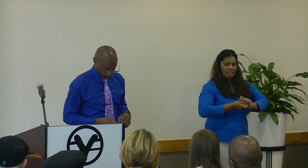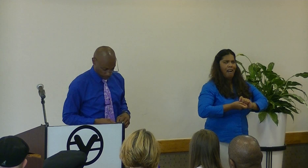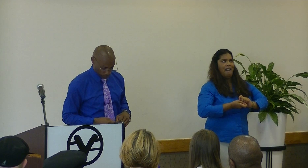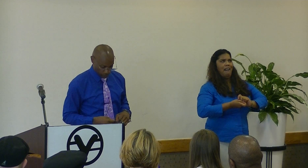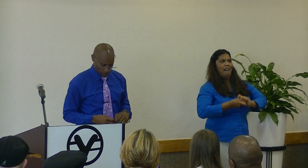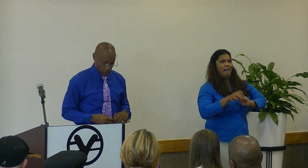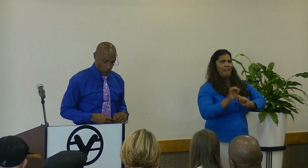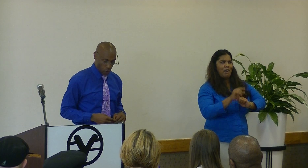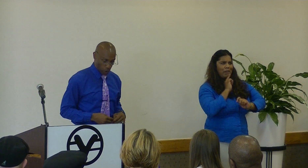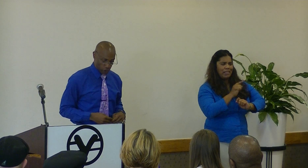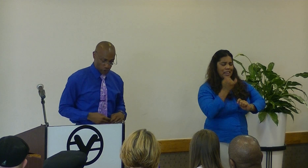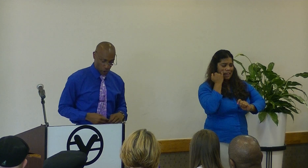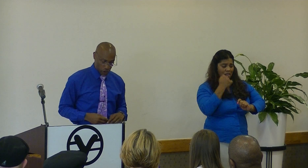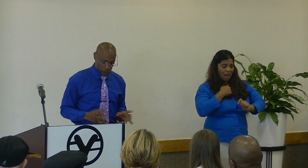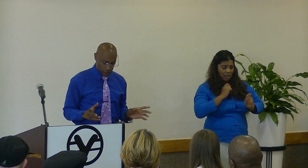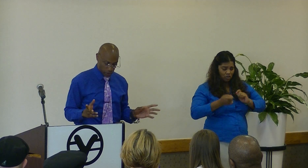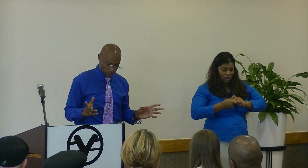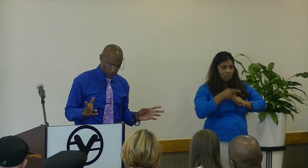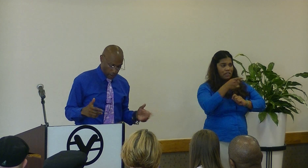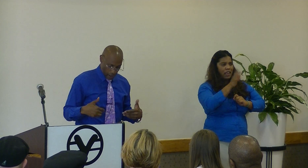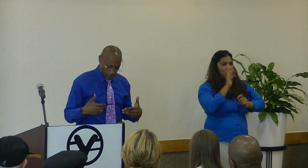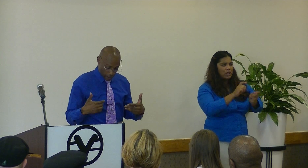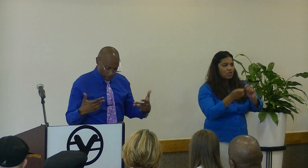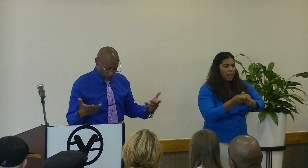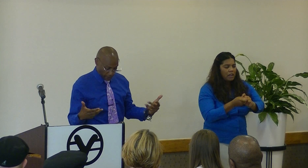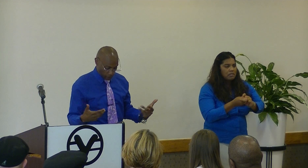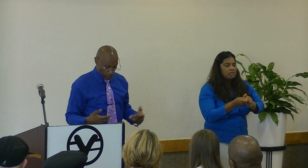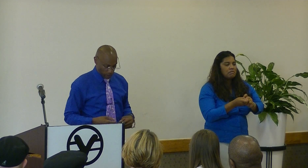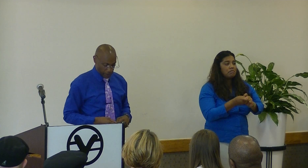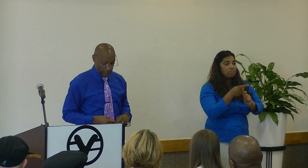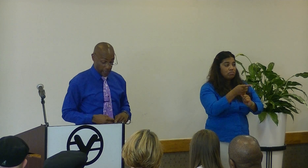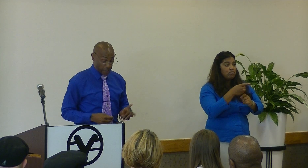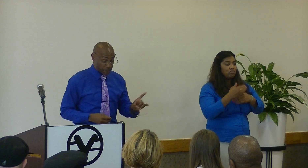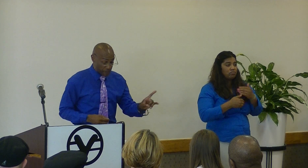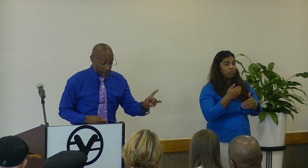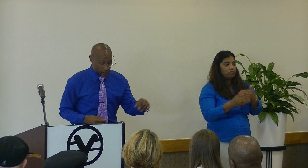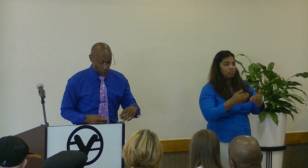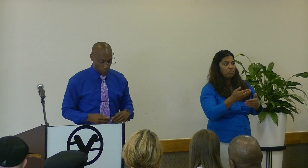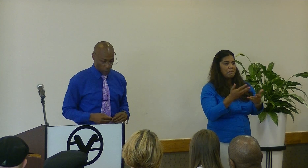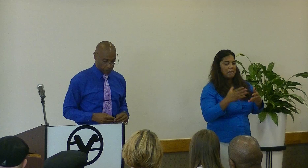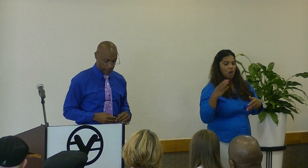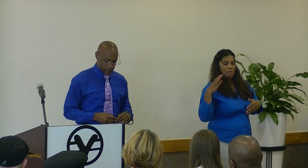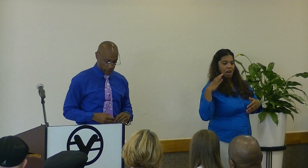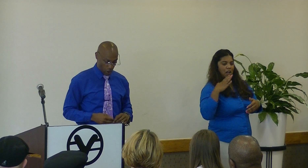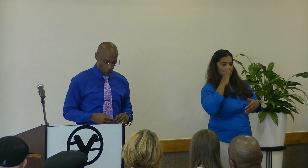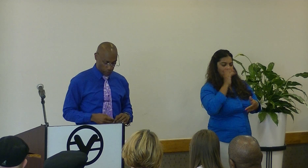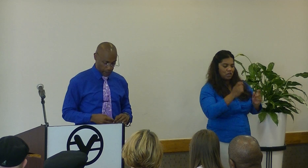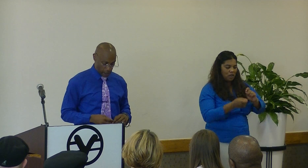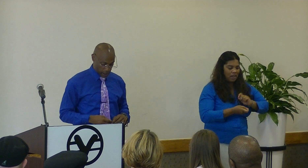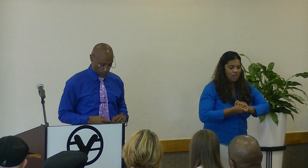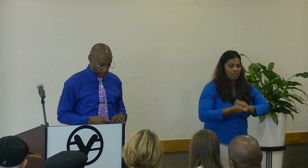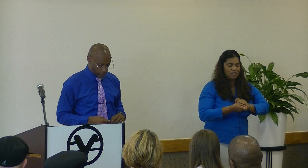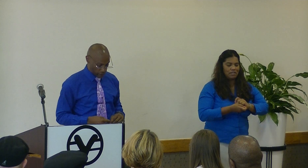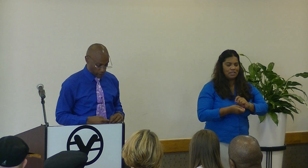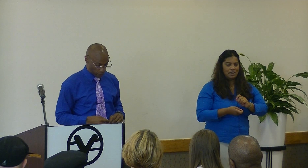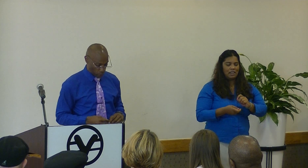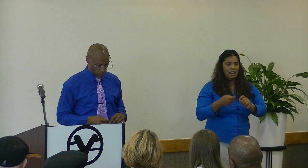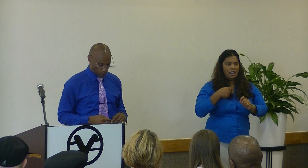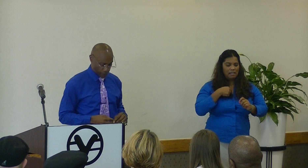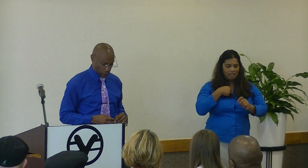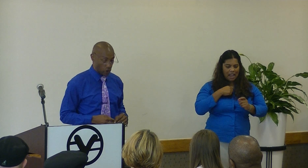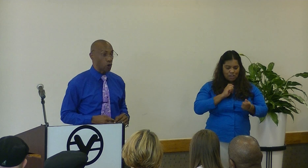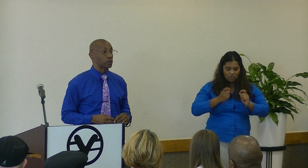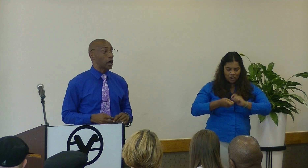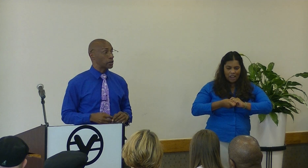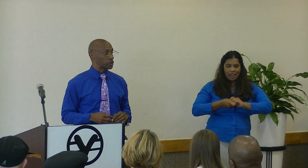change. Co-workers are genial. A feeling of well-being infects the workplace, all because we have done the